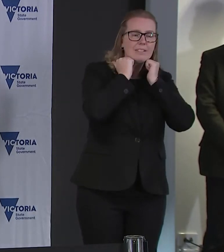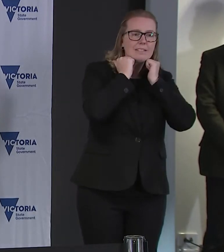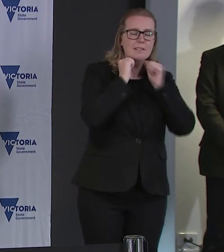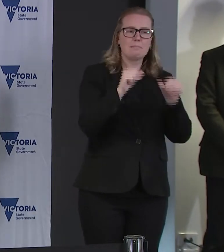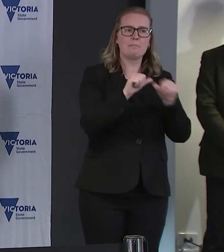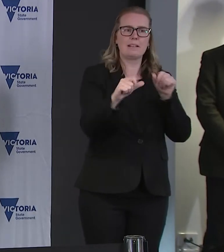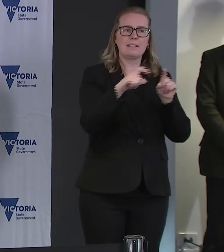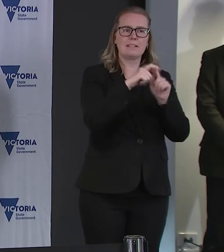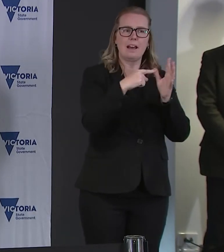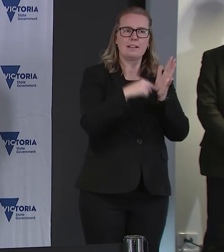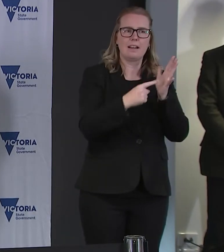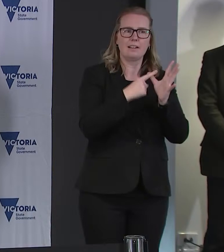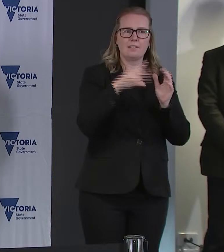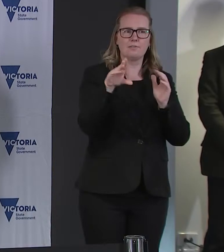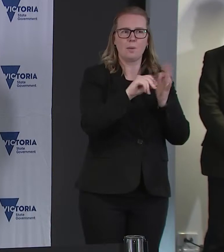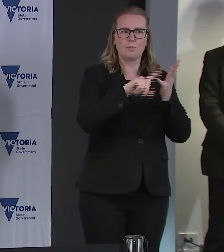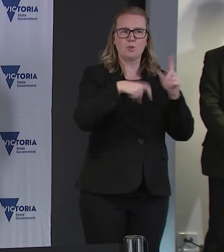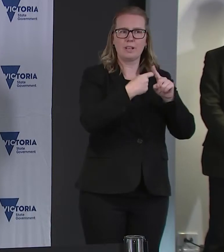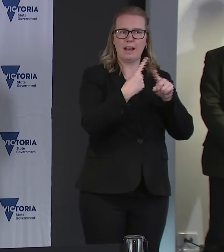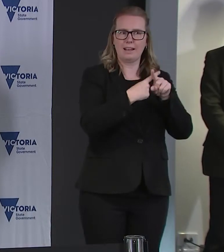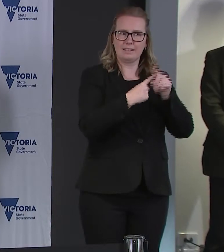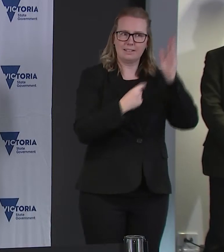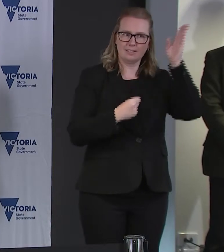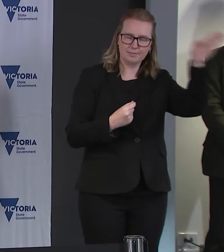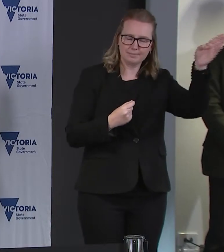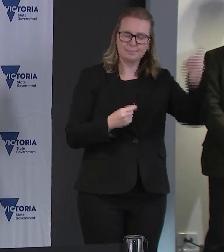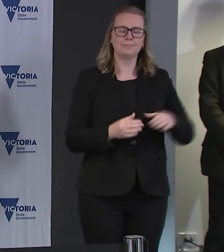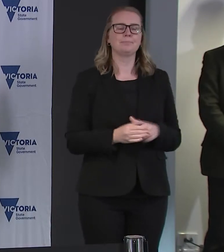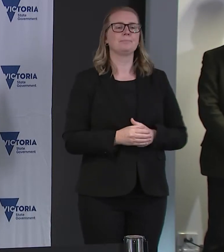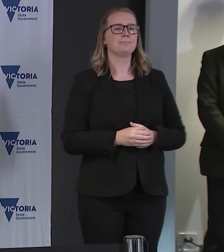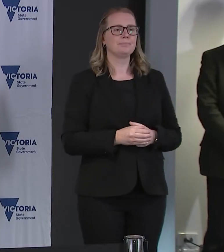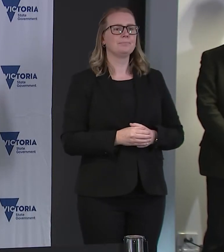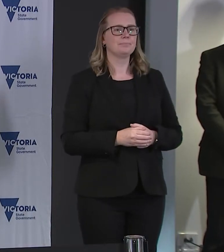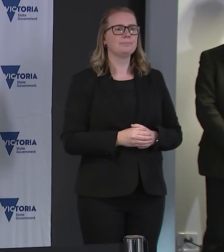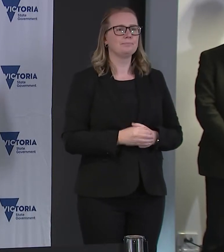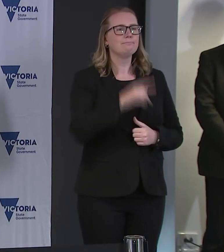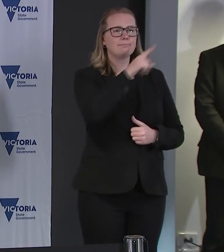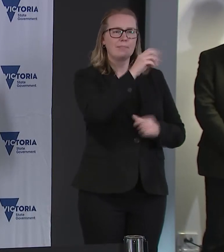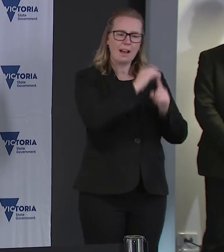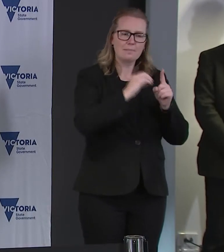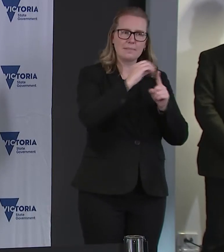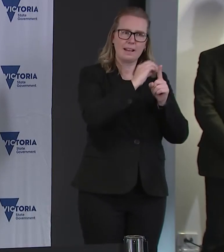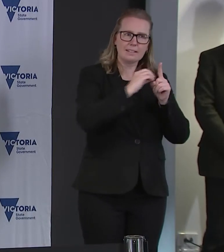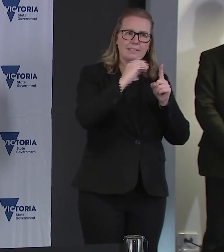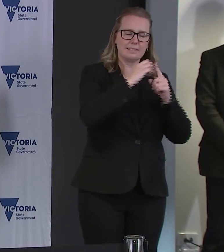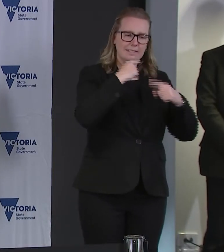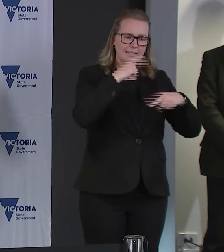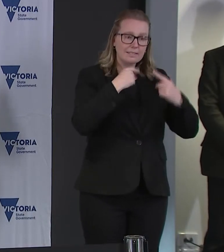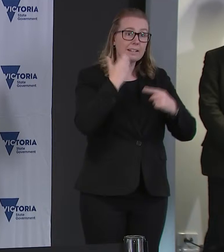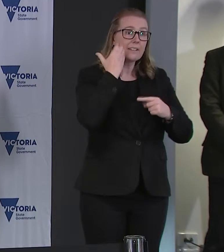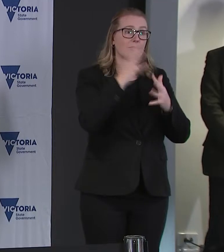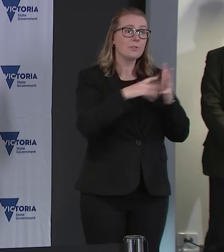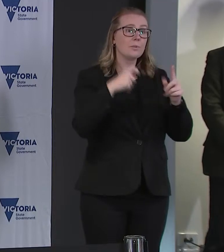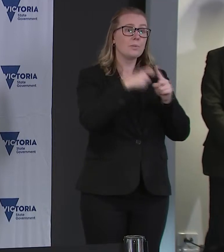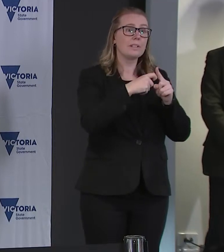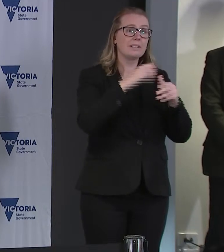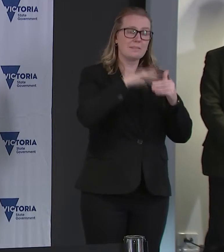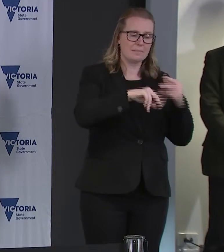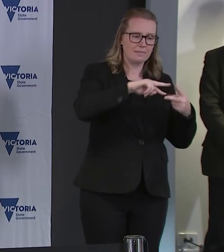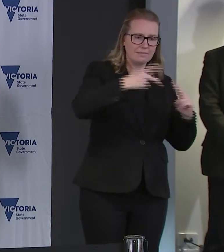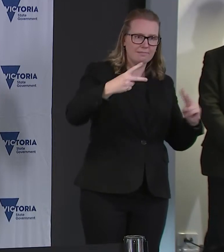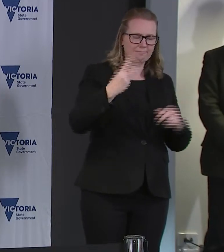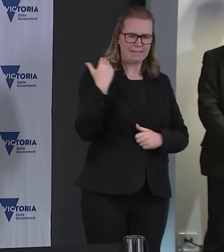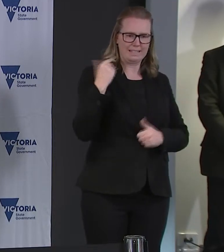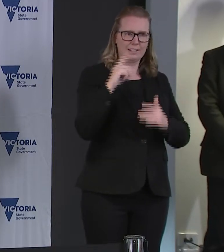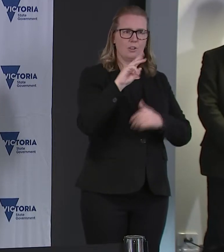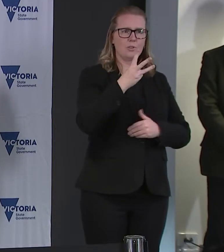this comes from the UK, where they update all information on variants every week. The most recent one was on the 3rd